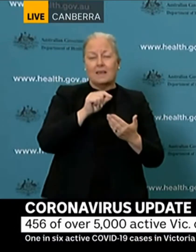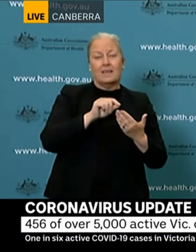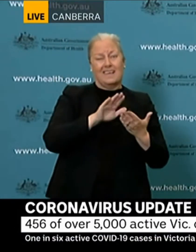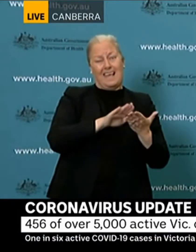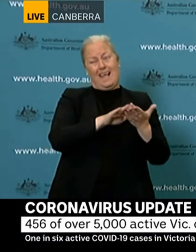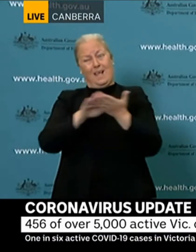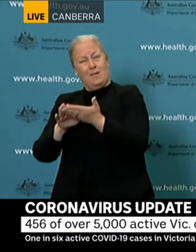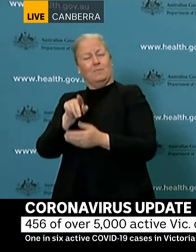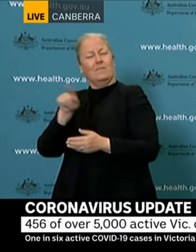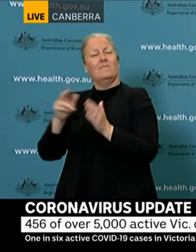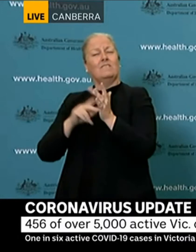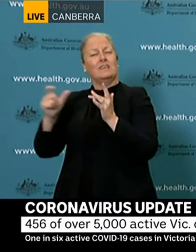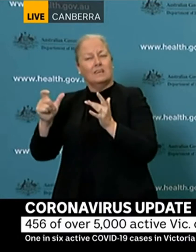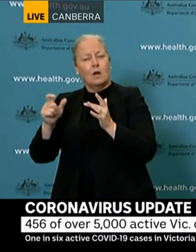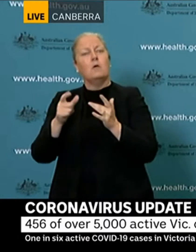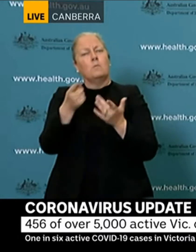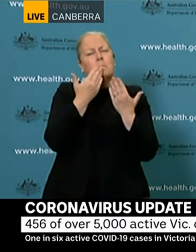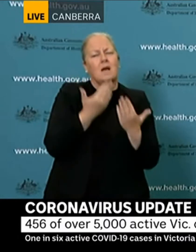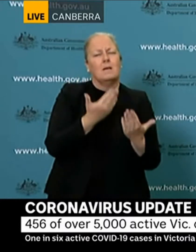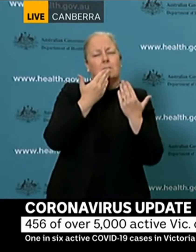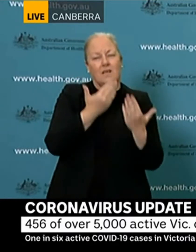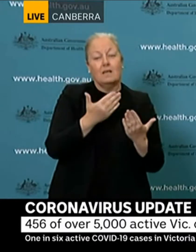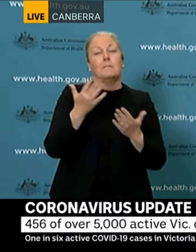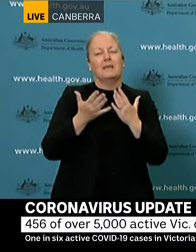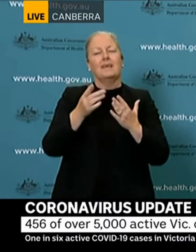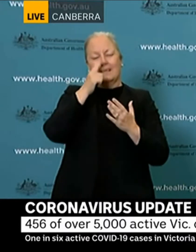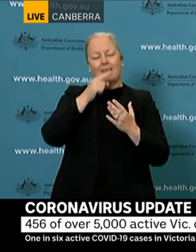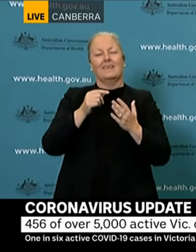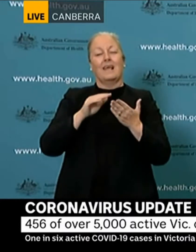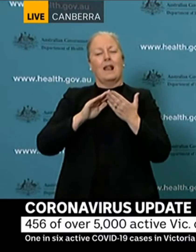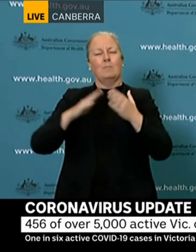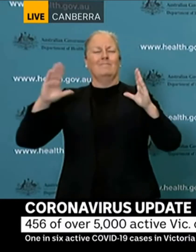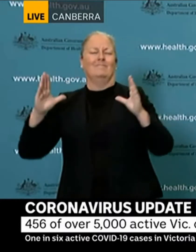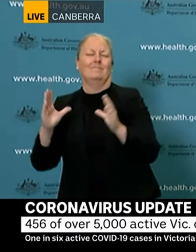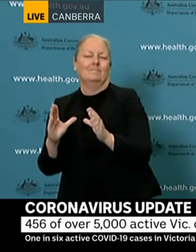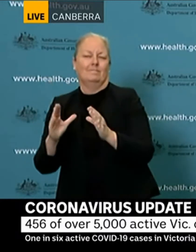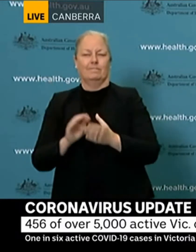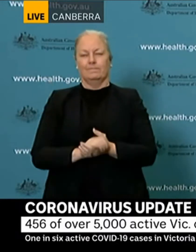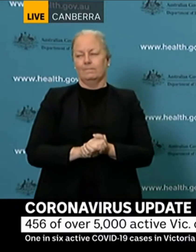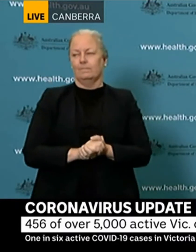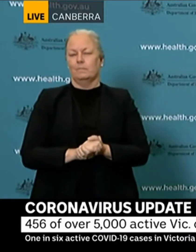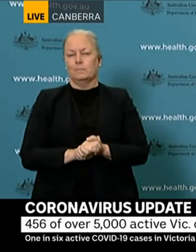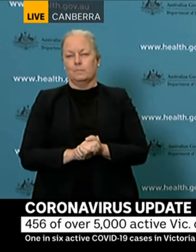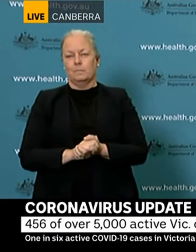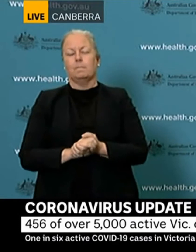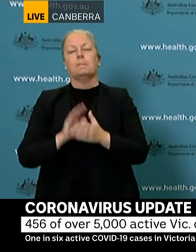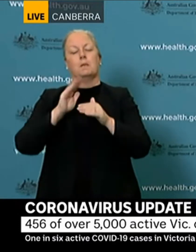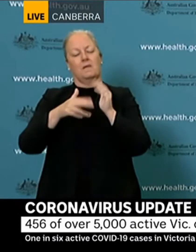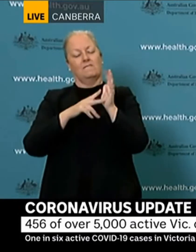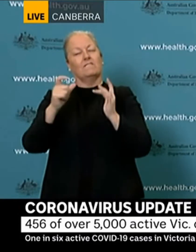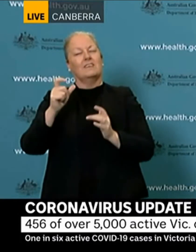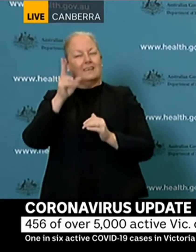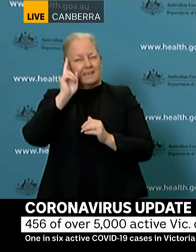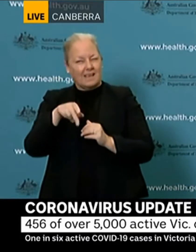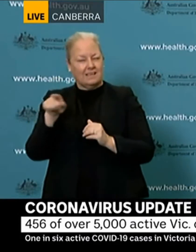in Victoria to get on top of this outbreak, that is absolutely the most important thing right now. Just further on the Victorian issue, the Prime